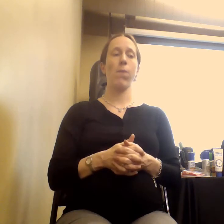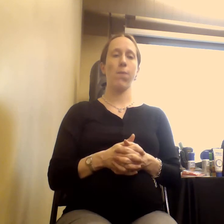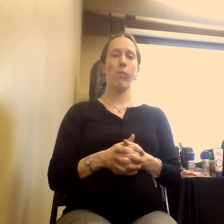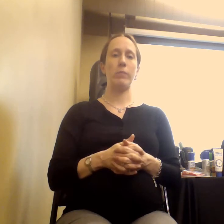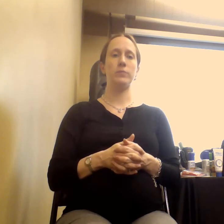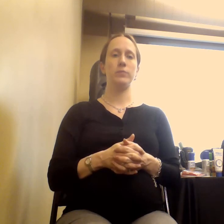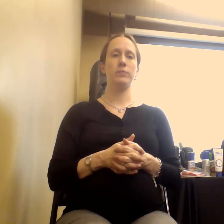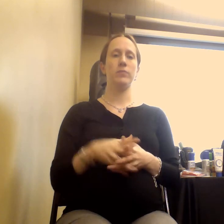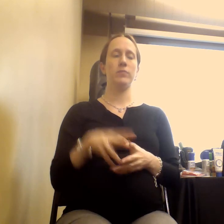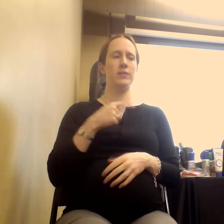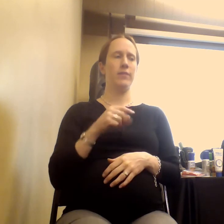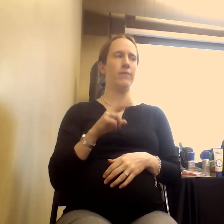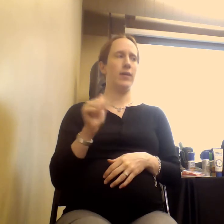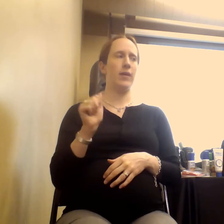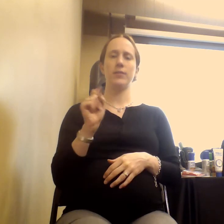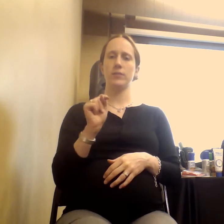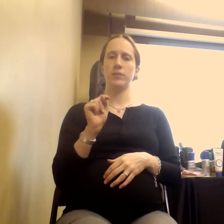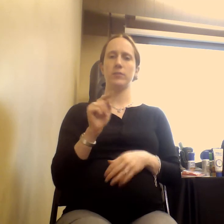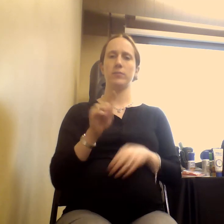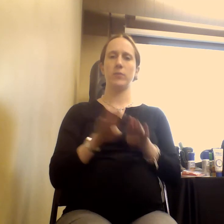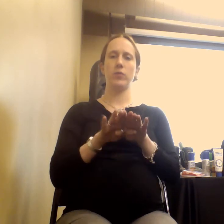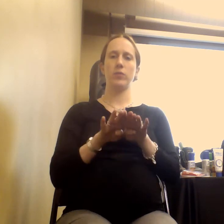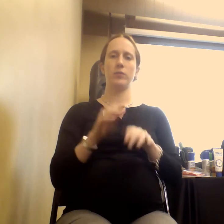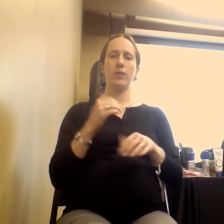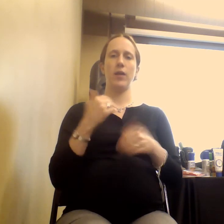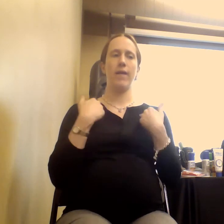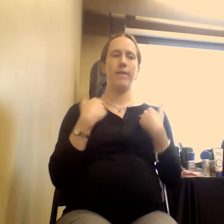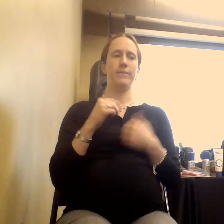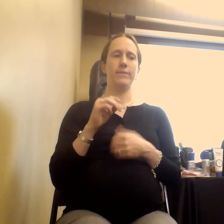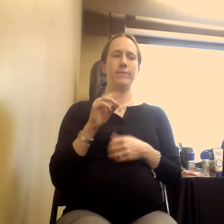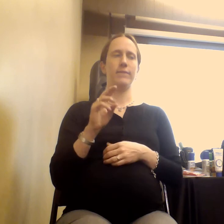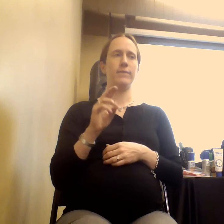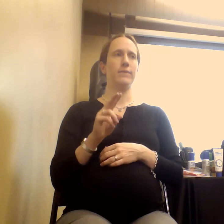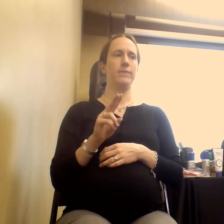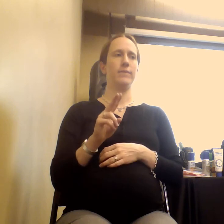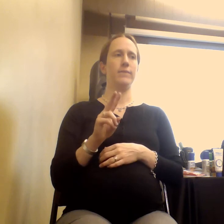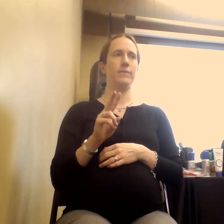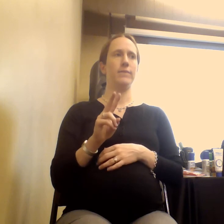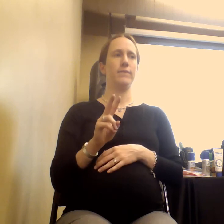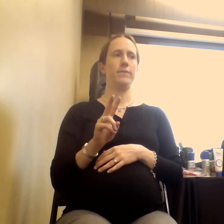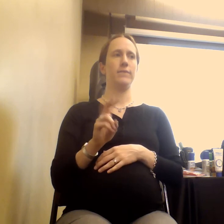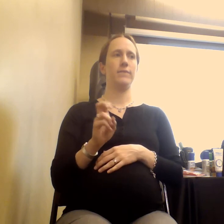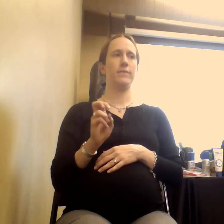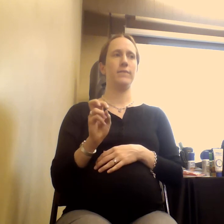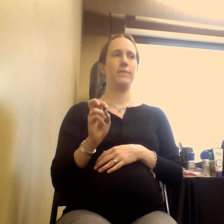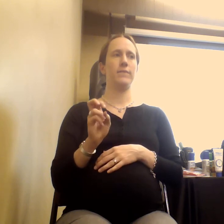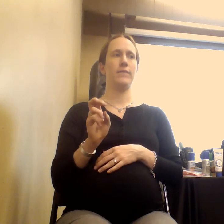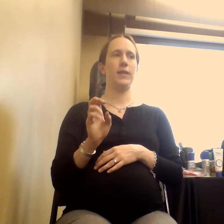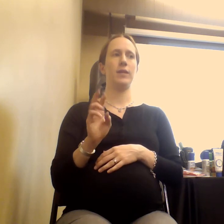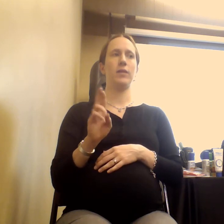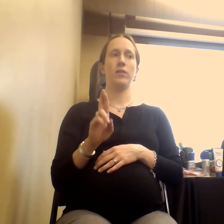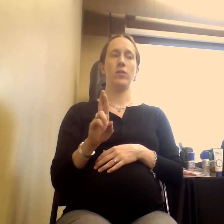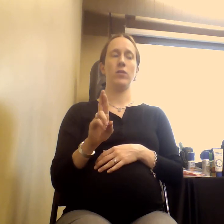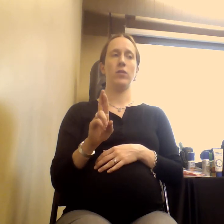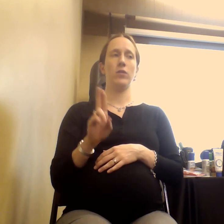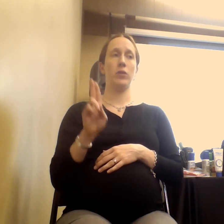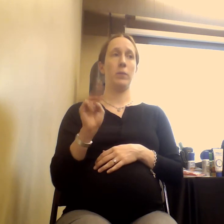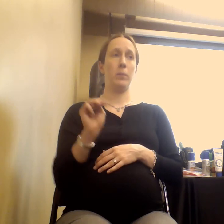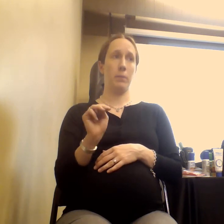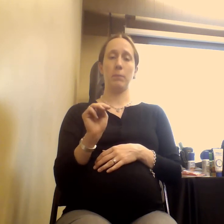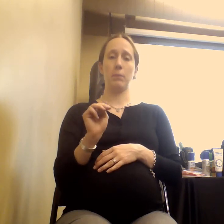It's a nice boot. It's got a Vibram sole, something I definitely look for. It's actually a really strong